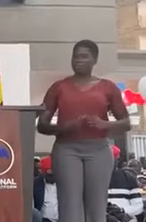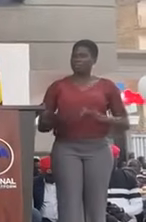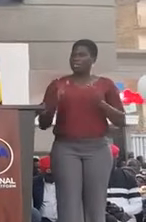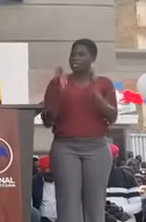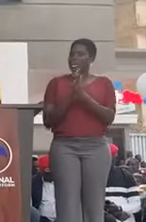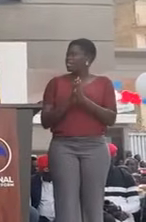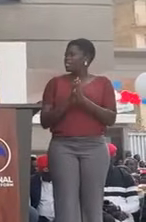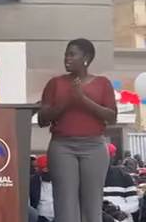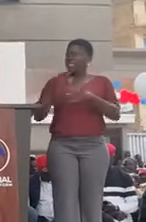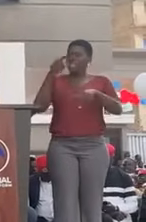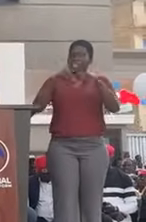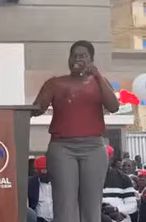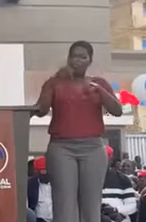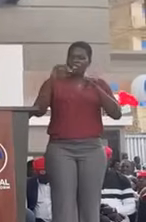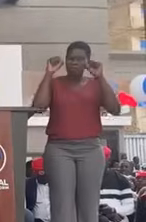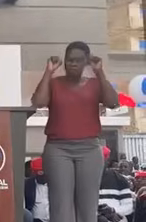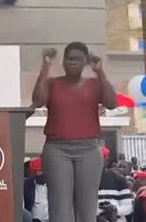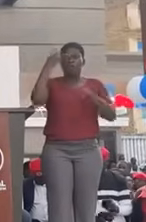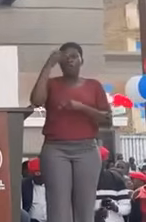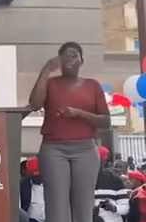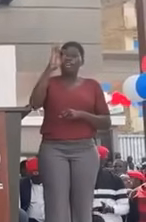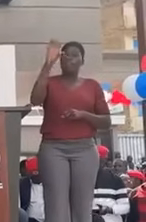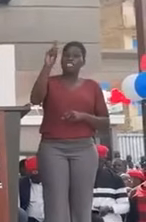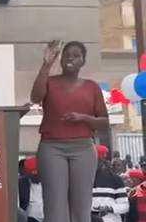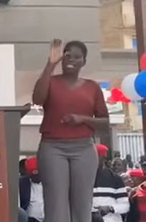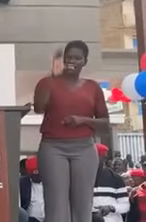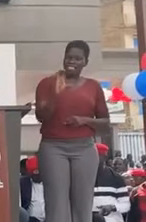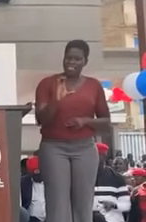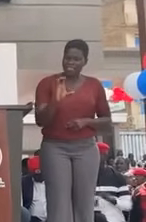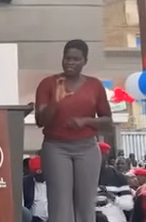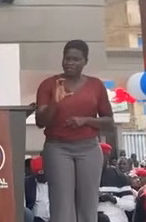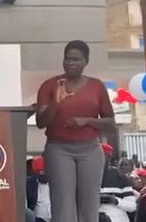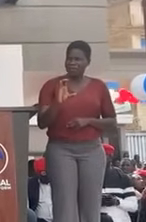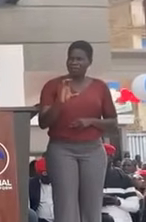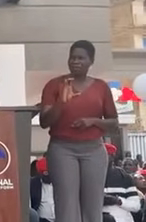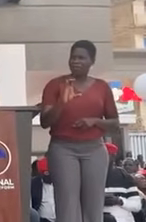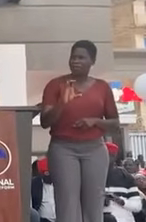and the President of the FDC,